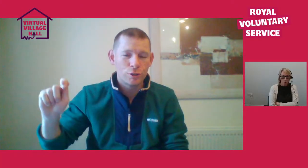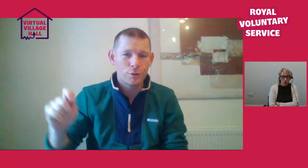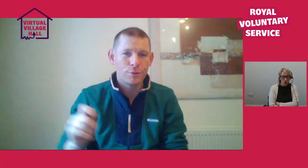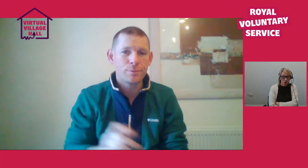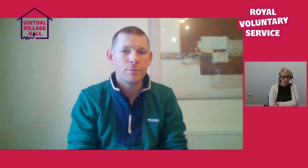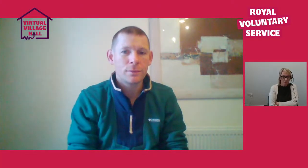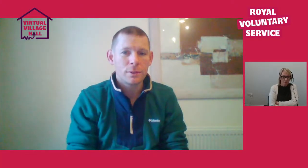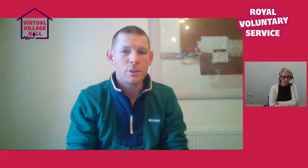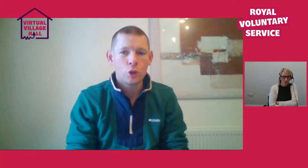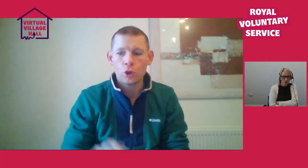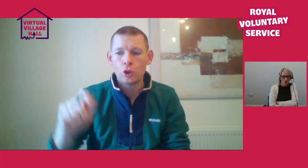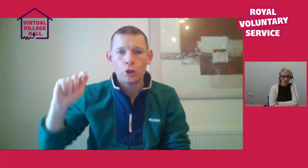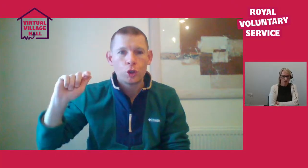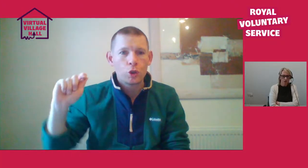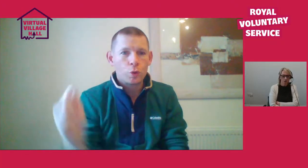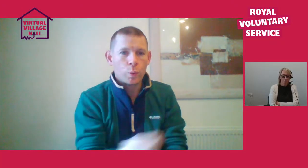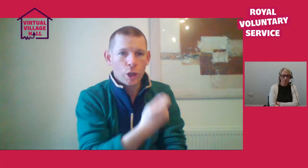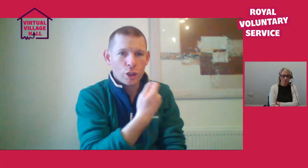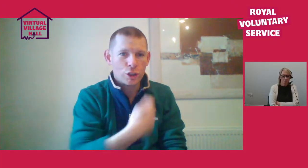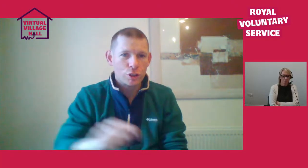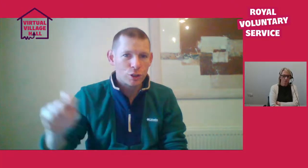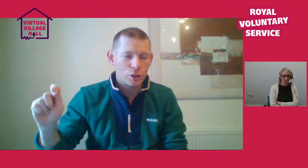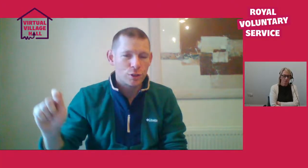and squash. He loves squash.